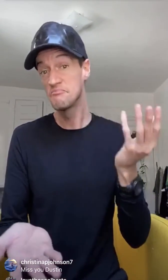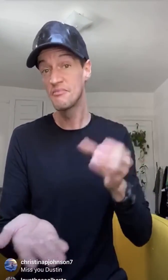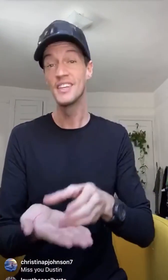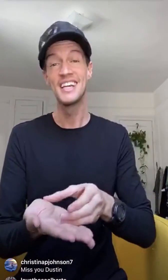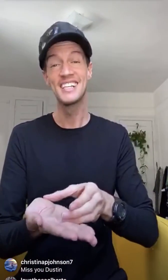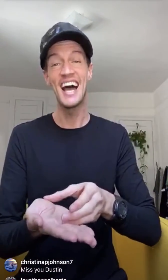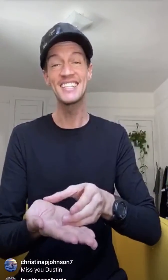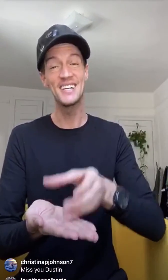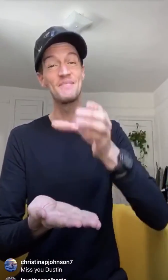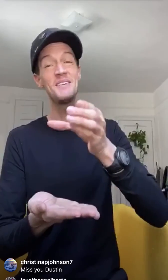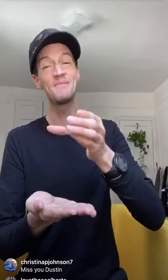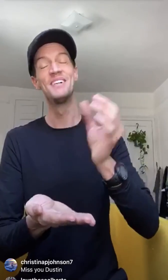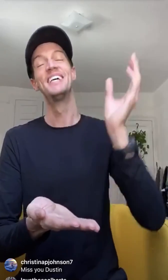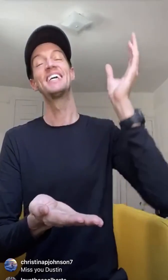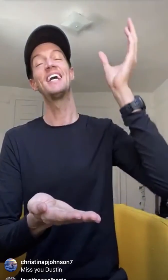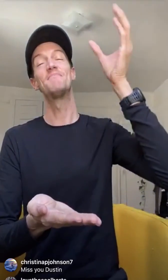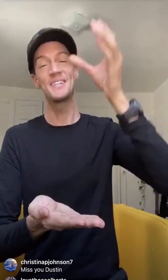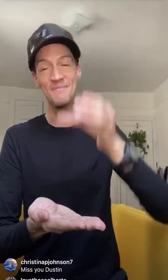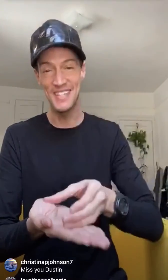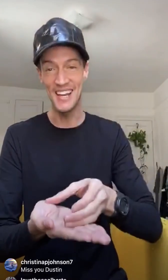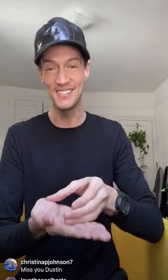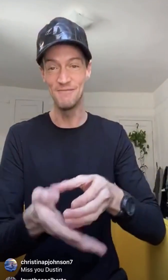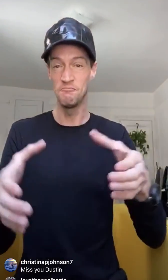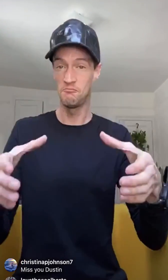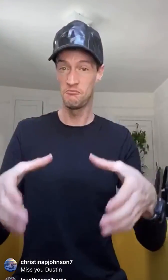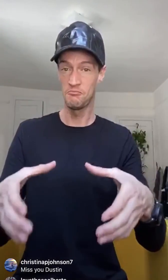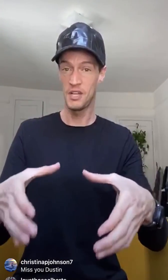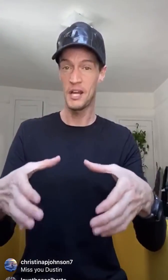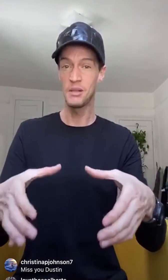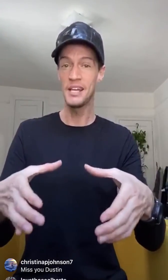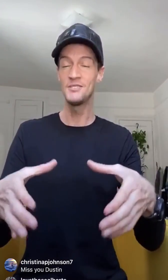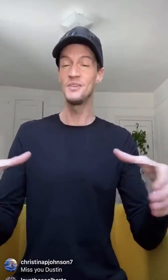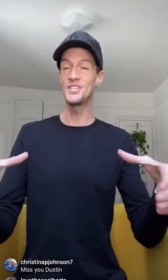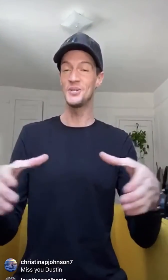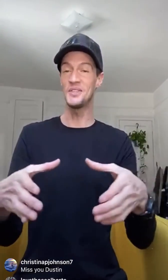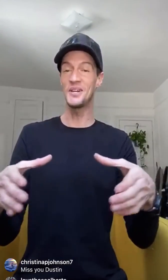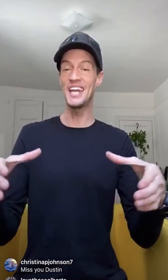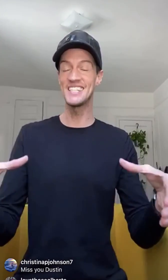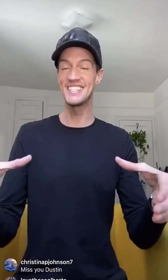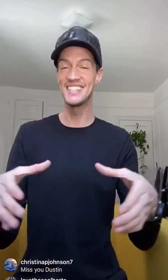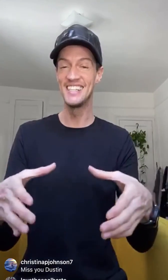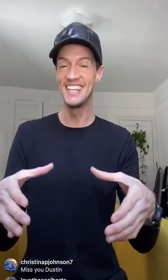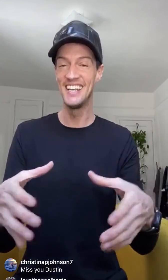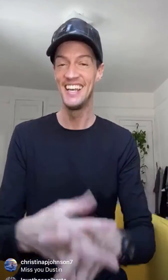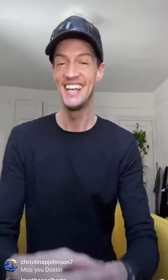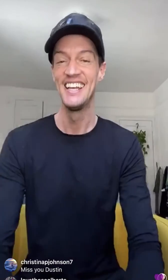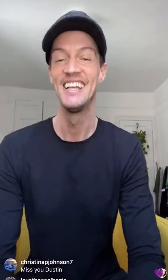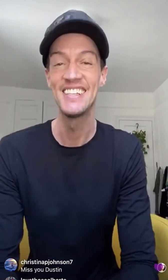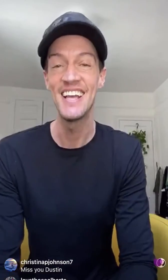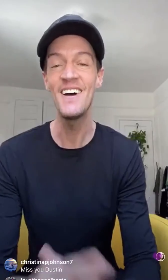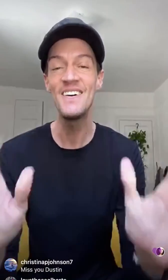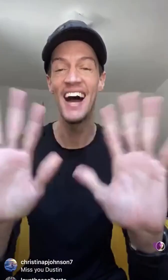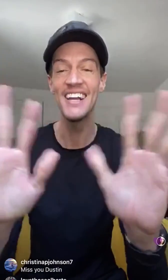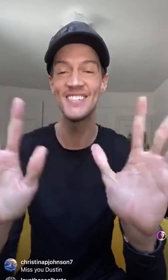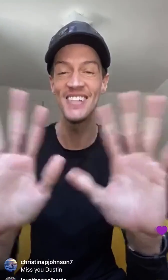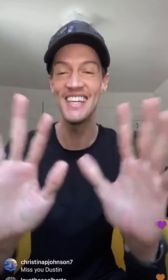Glass is just raising it up. So if you want a glass of wine, or if you'd rather have a